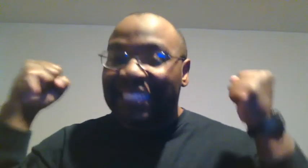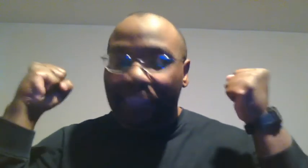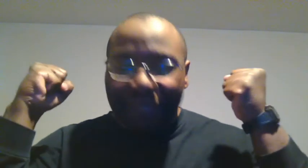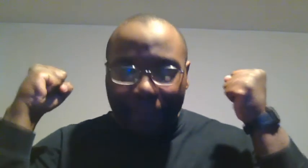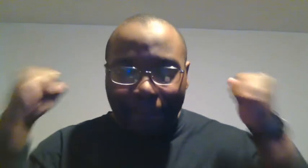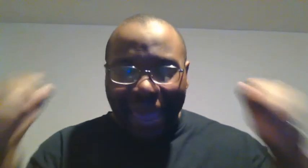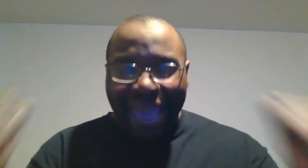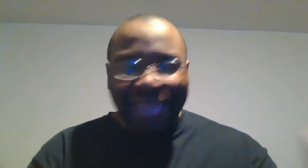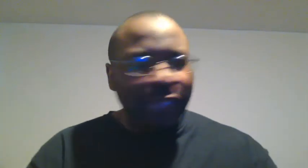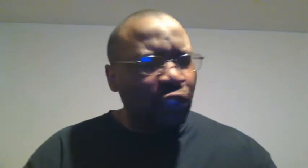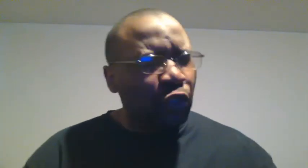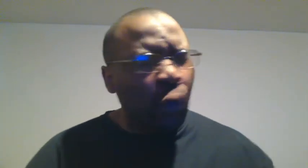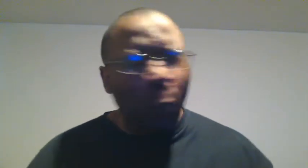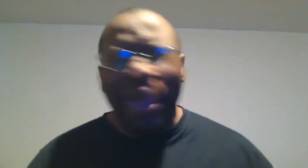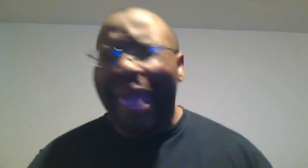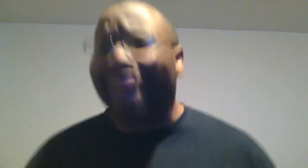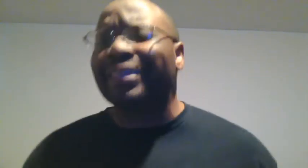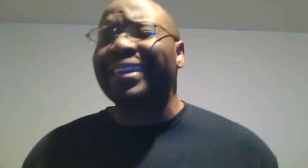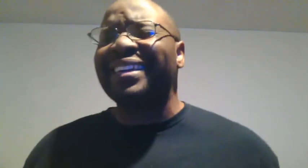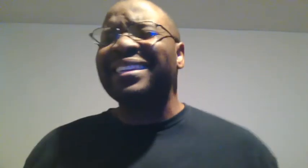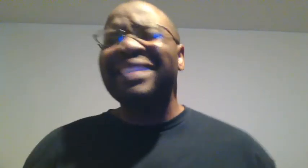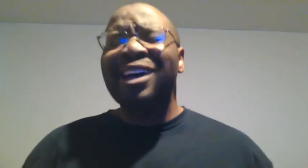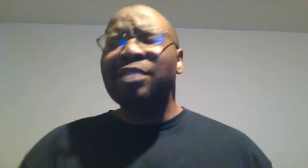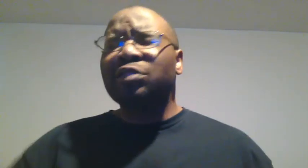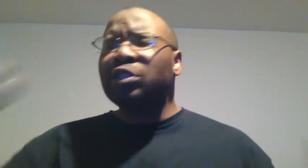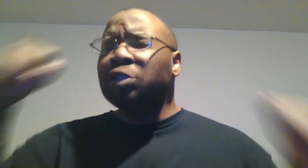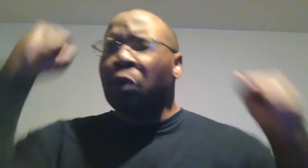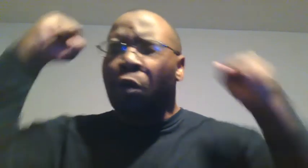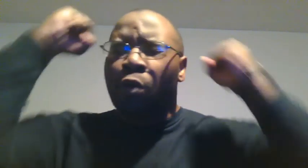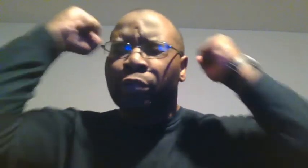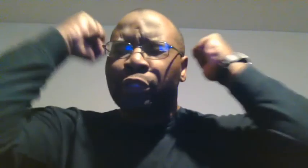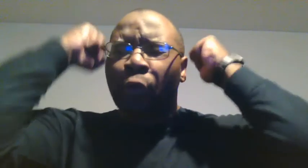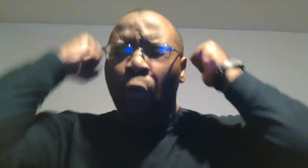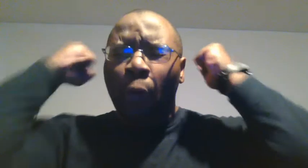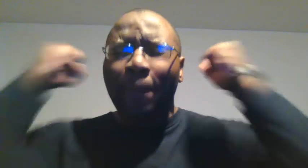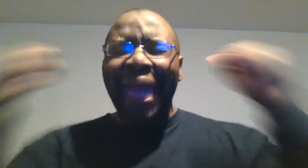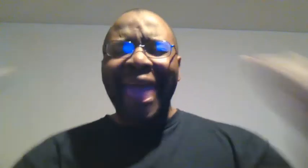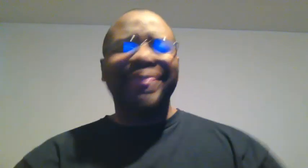something back so badly. So badly.